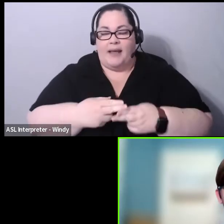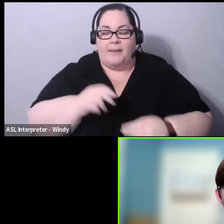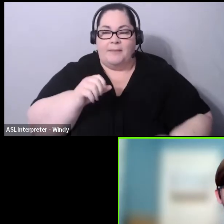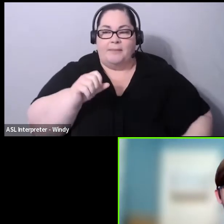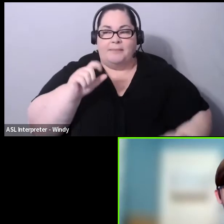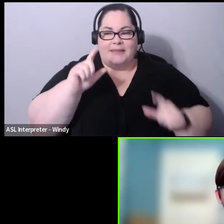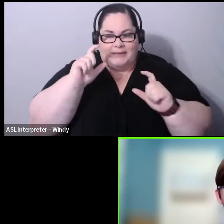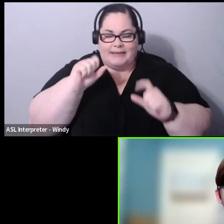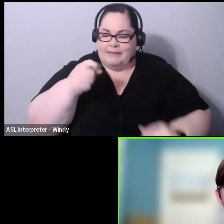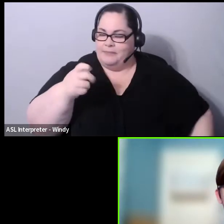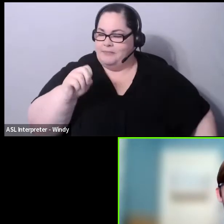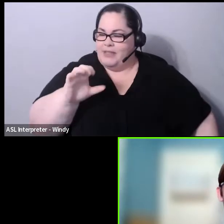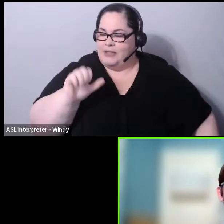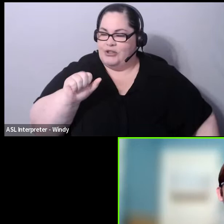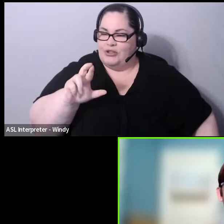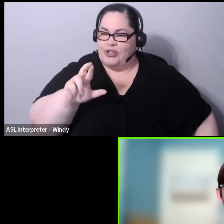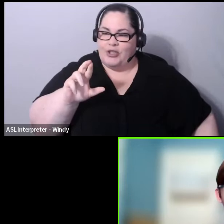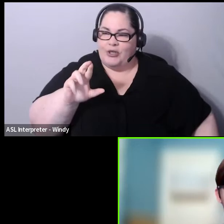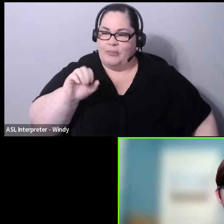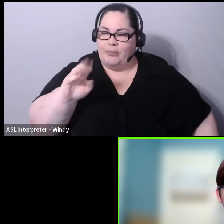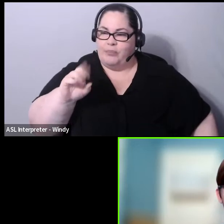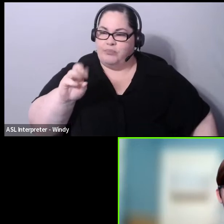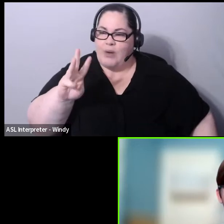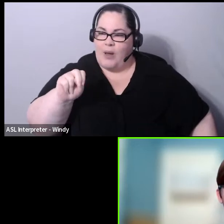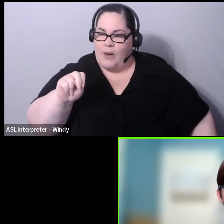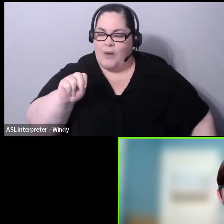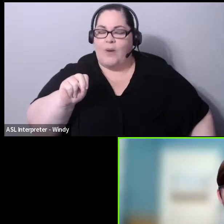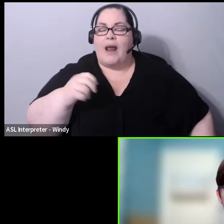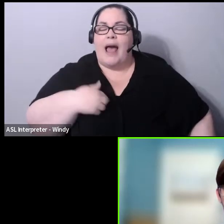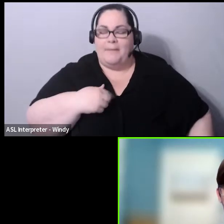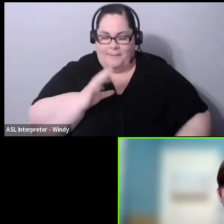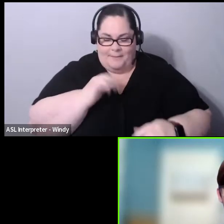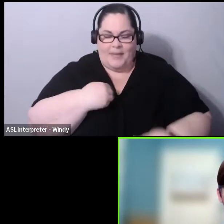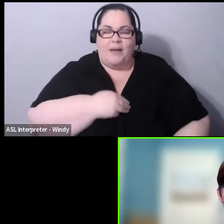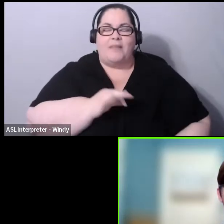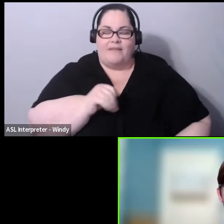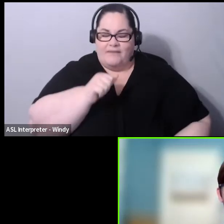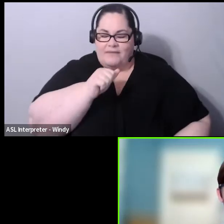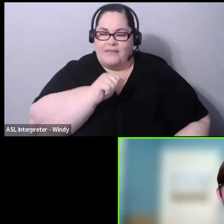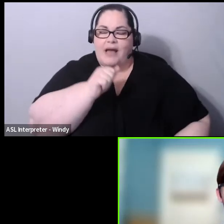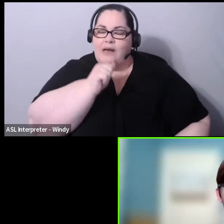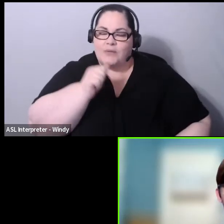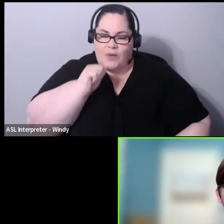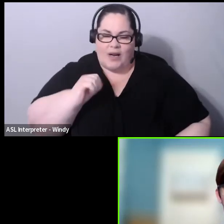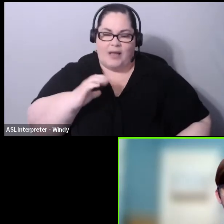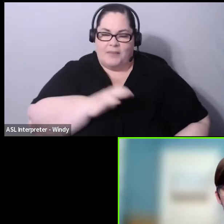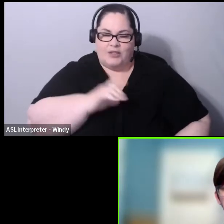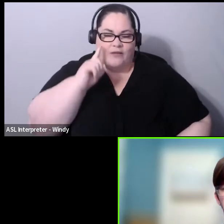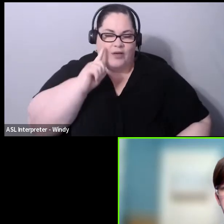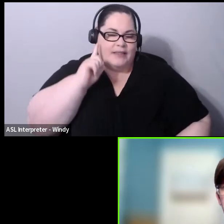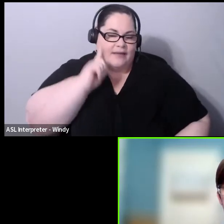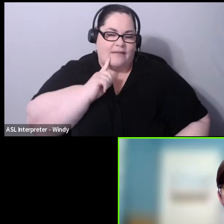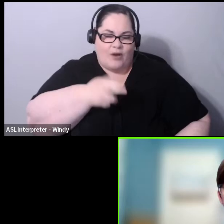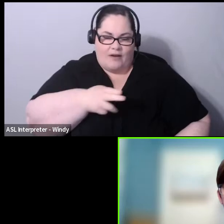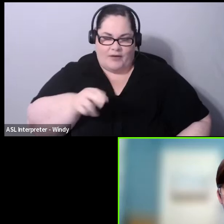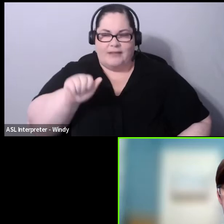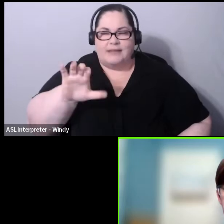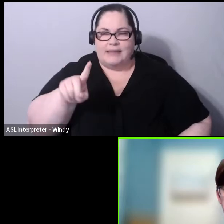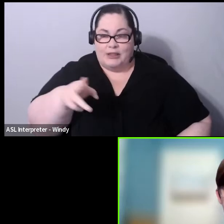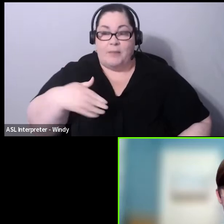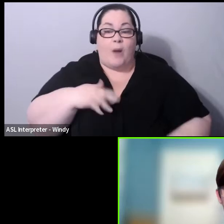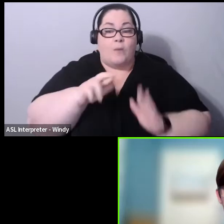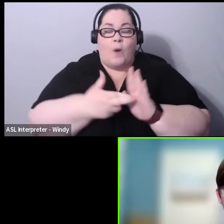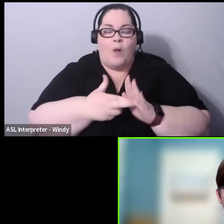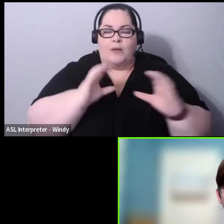Brown, and I am the member of the Arizona Commission of the Deaf and Hard of Hearing. My role is the communication and